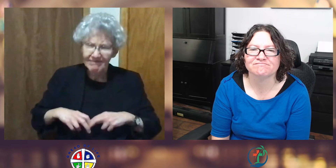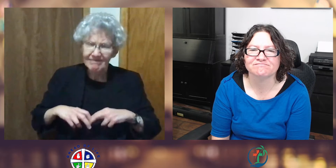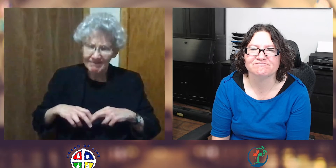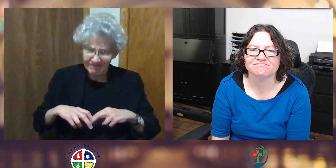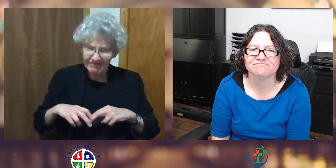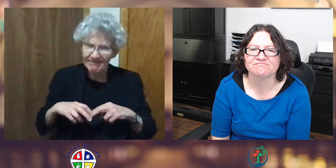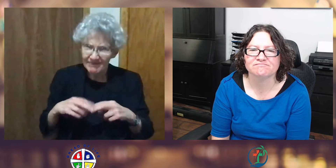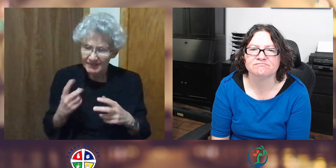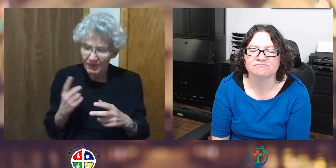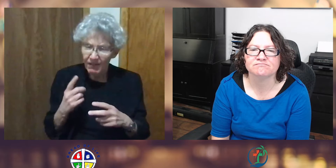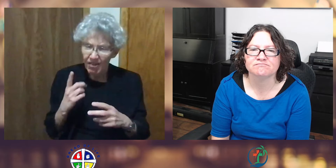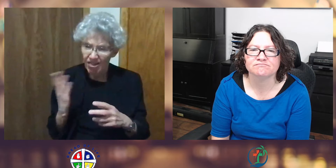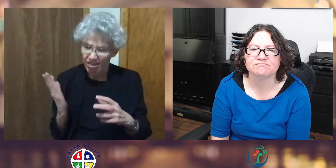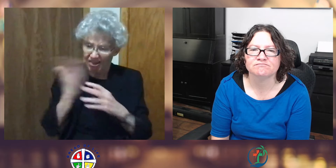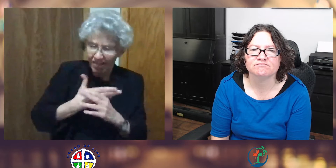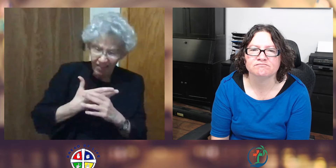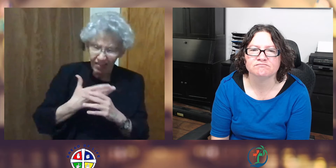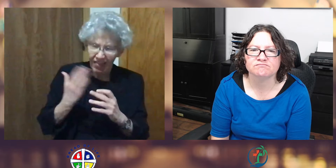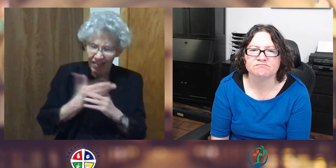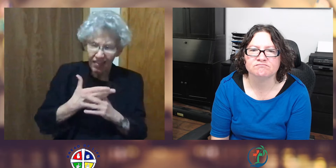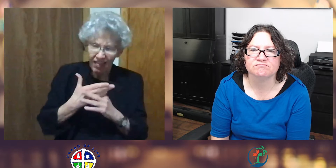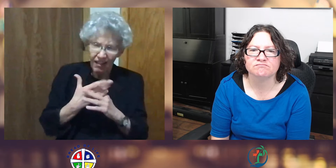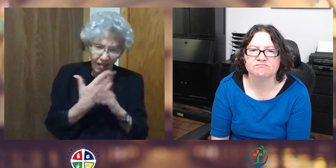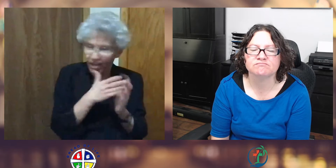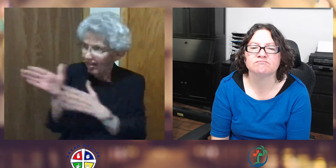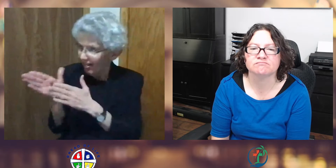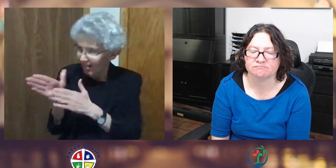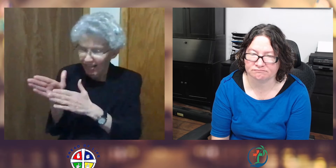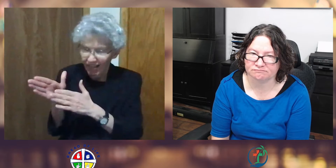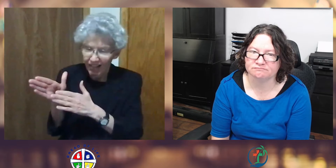Matthew, what you think you know doesn't matter.